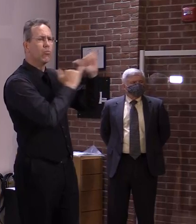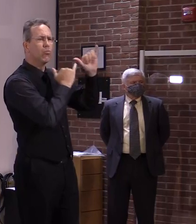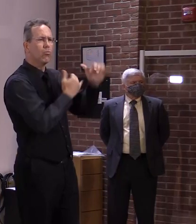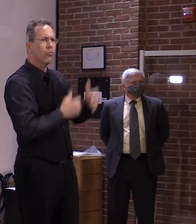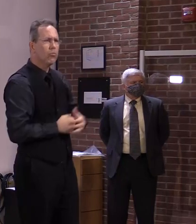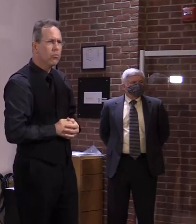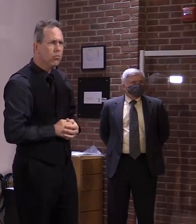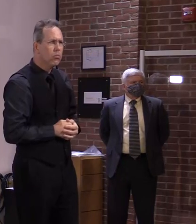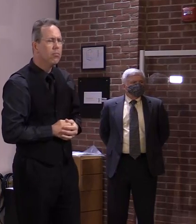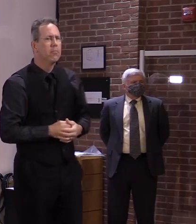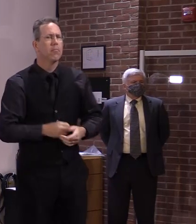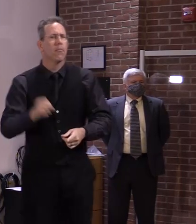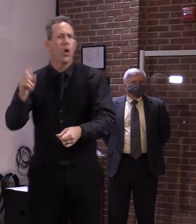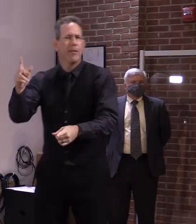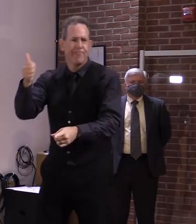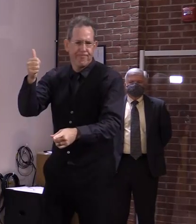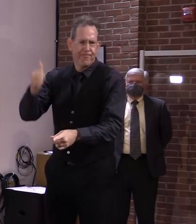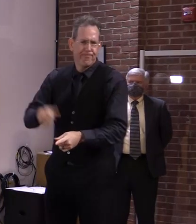Okay, thanks.